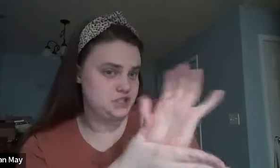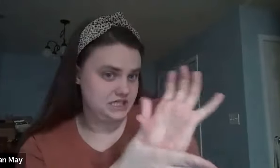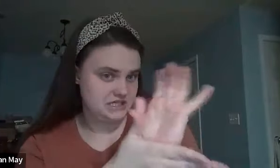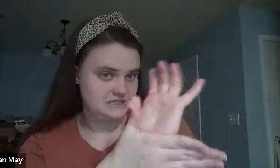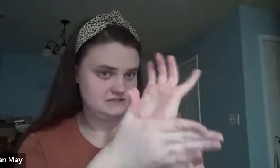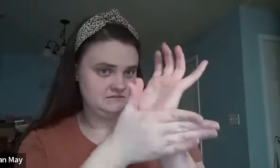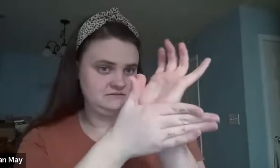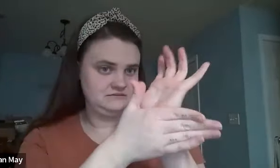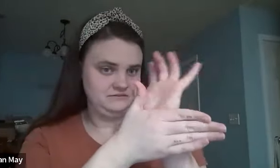cheese